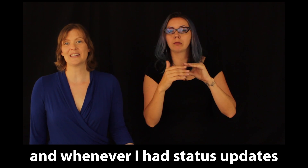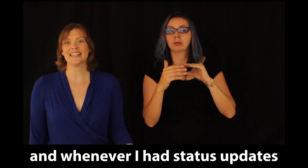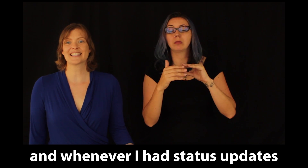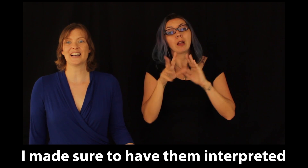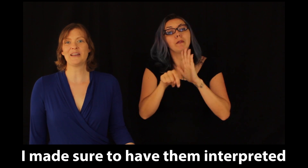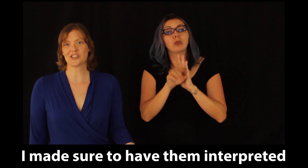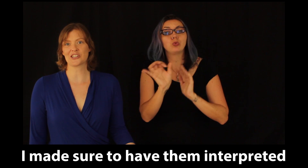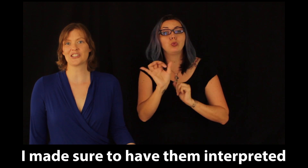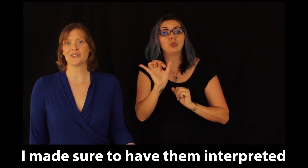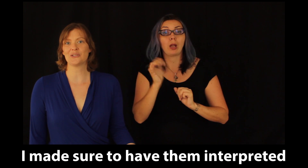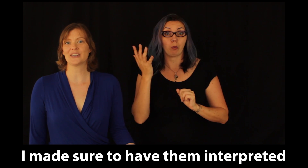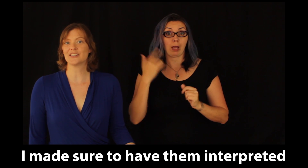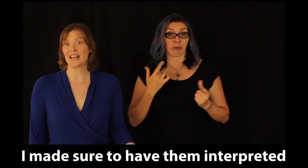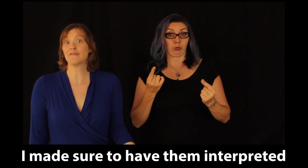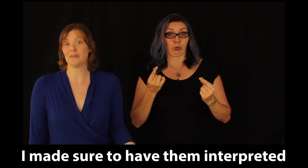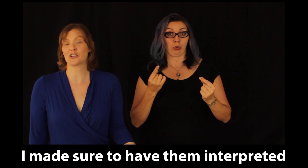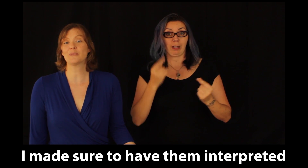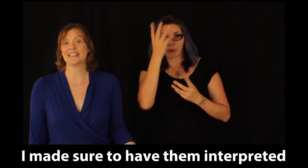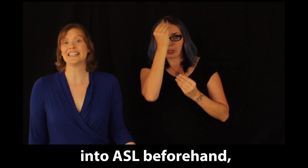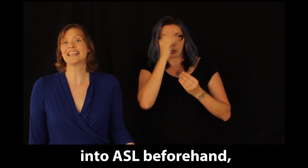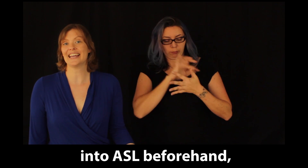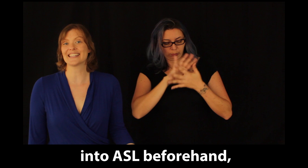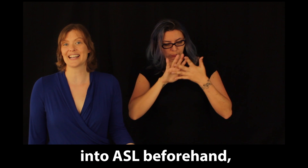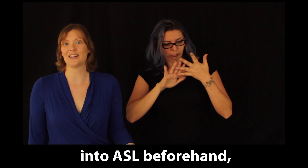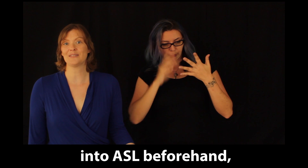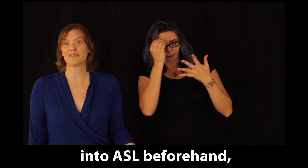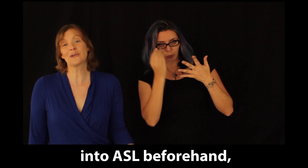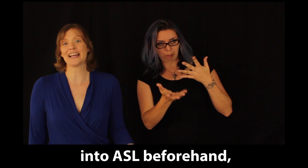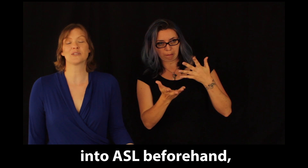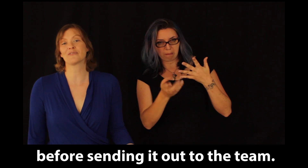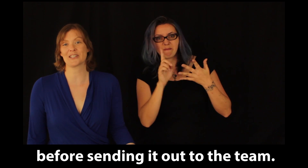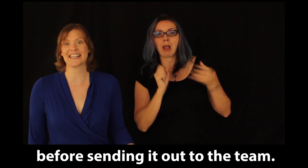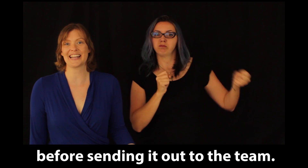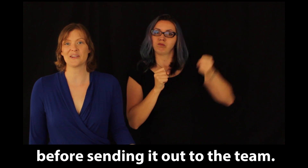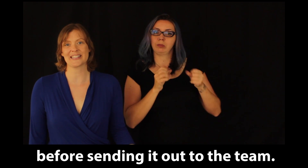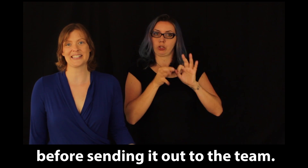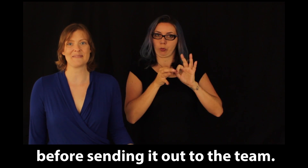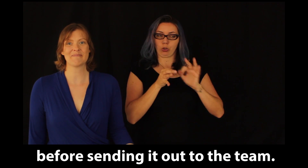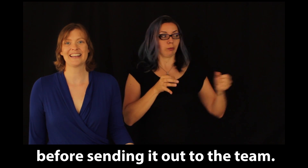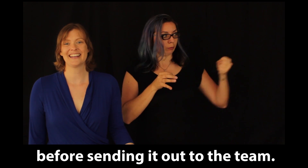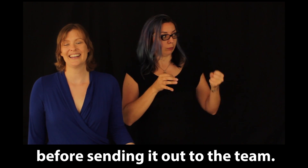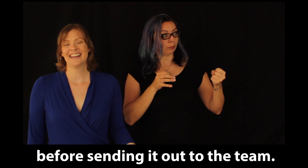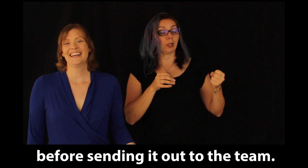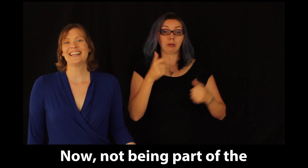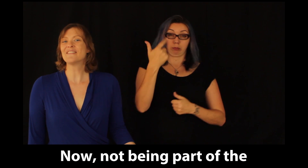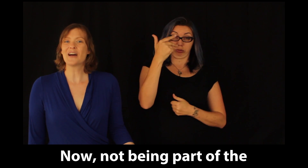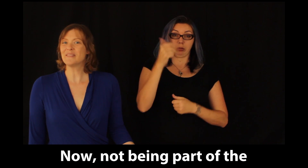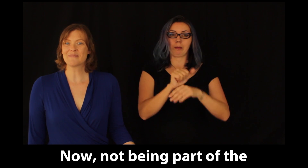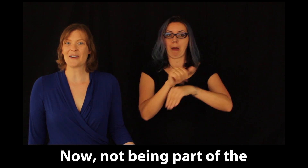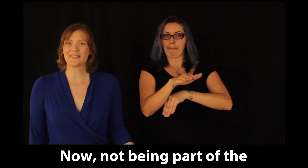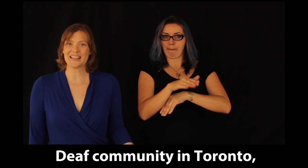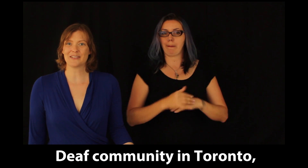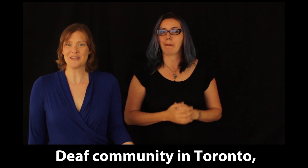status updates, I made sure to have them interpreted into ASL beforehand, before sending it out to the team. Now,